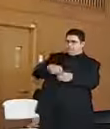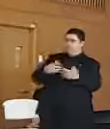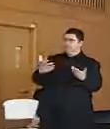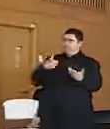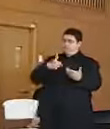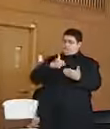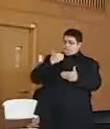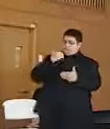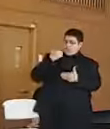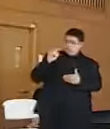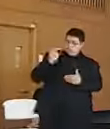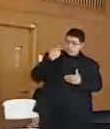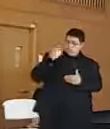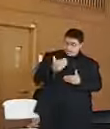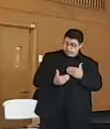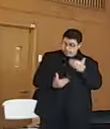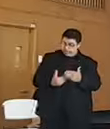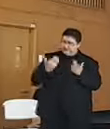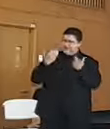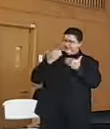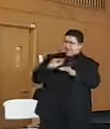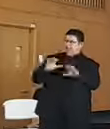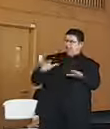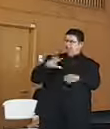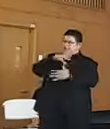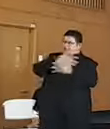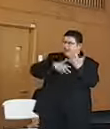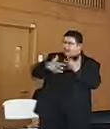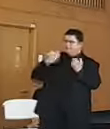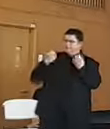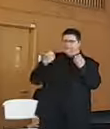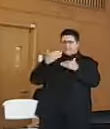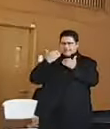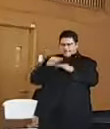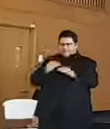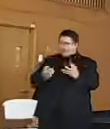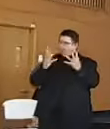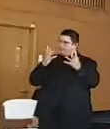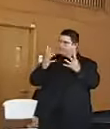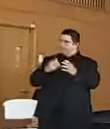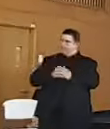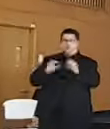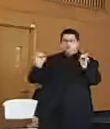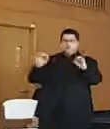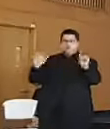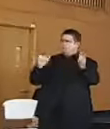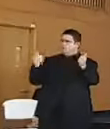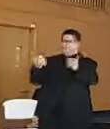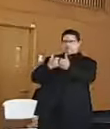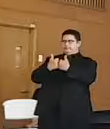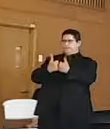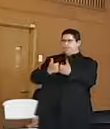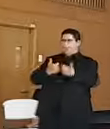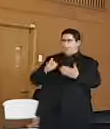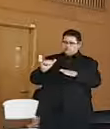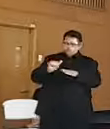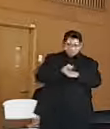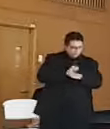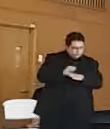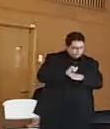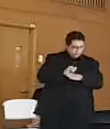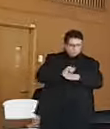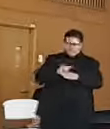phase one. Limited interaction, limited numbers of students, no games, only workout kind of drills, and